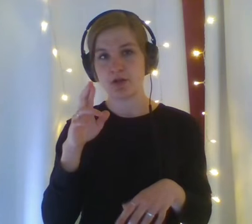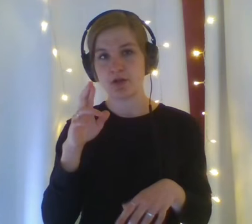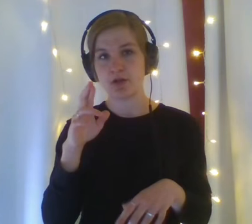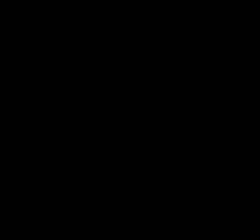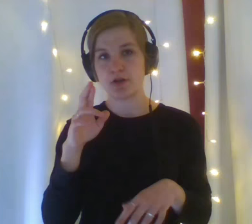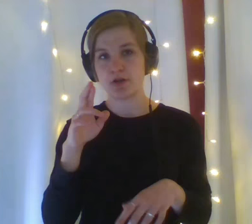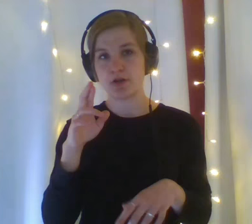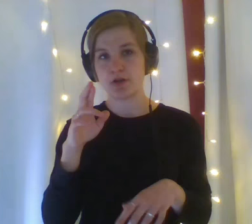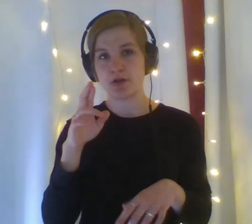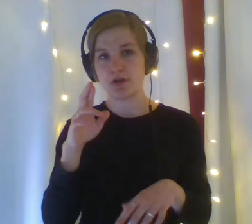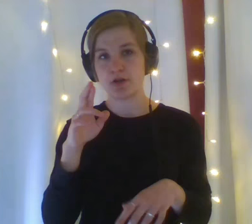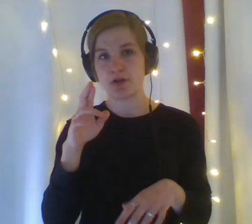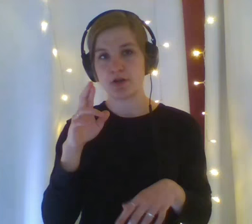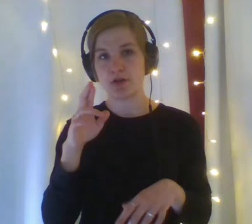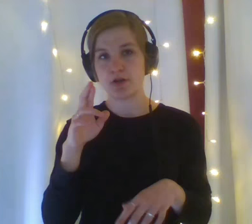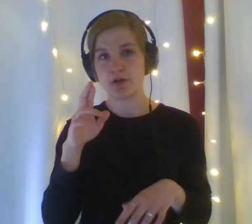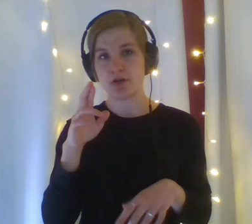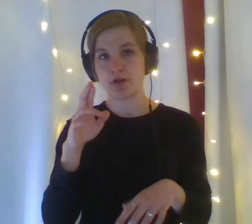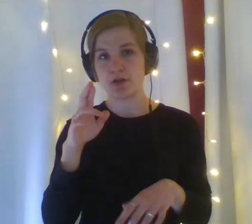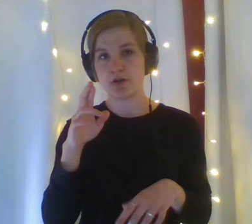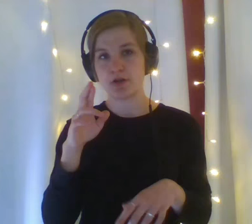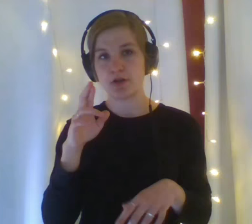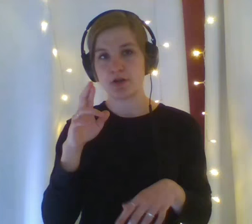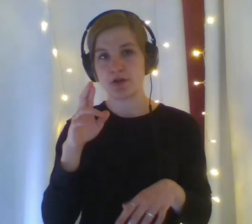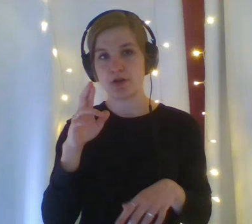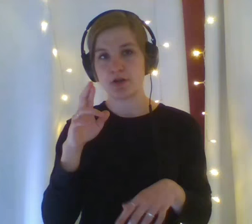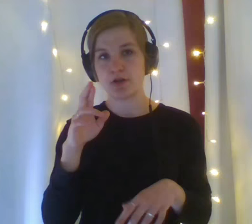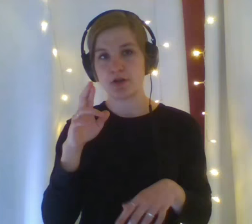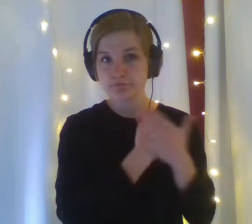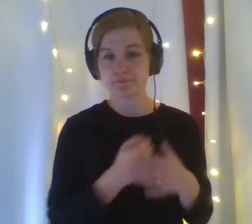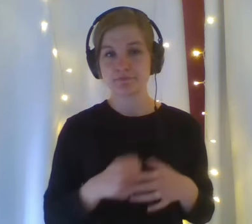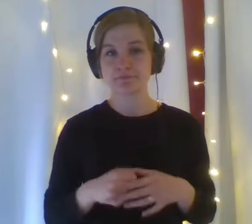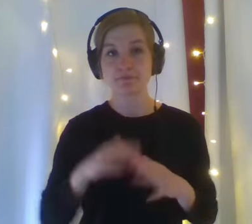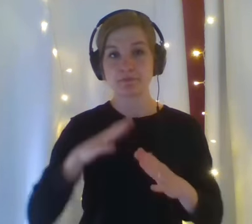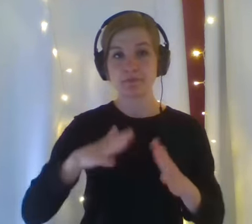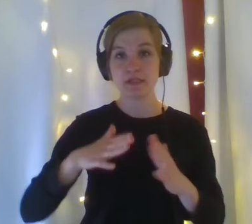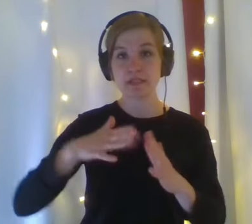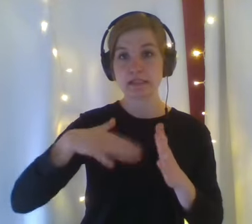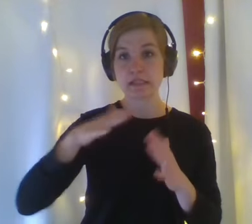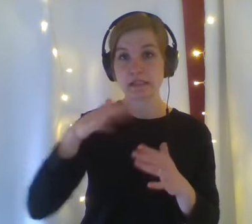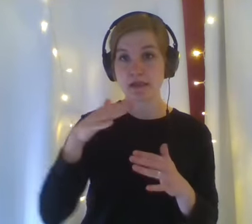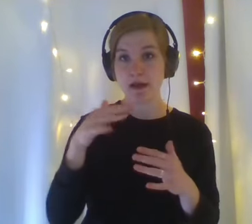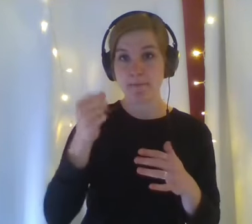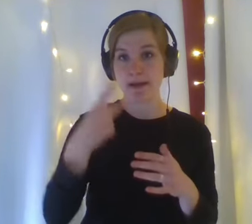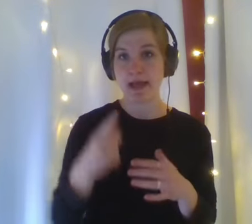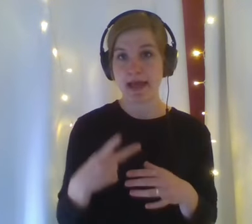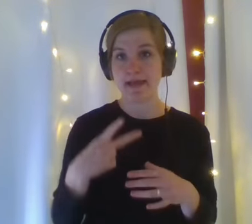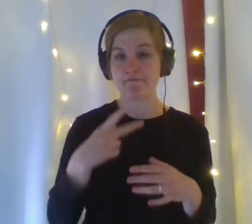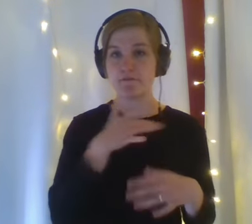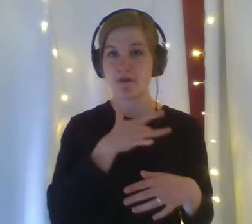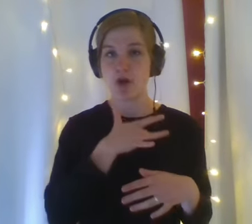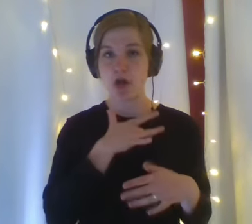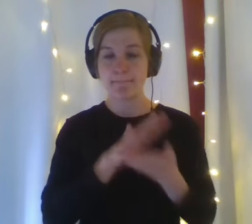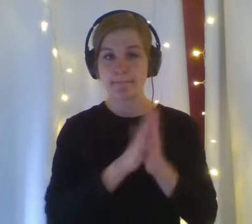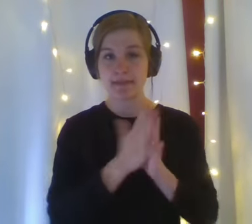When the impulse is generated, your heart becomes excited. First of all, the top half of the heart becomes excited, and then a split second